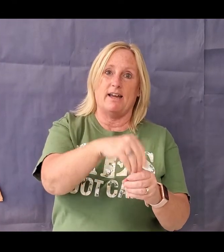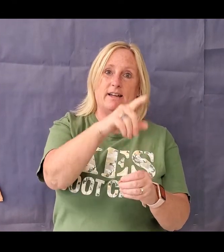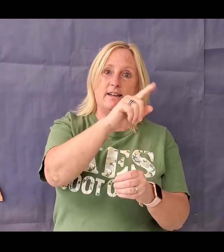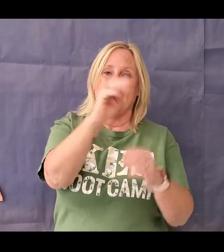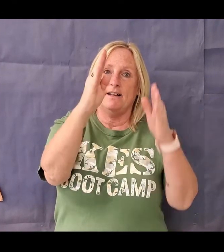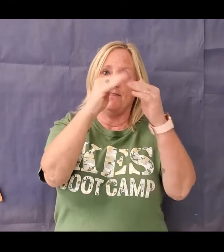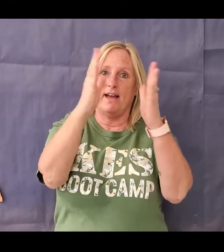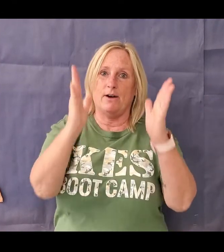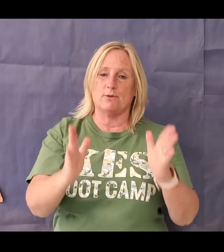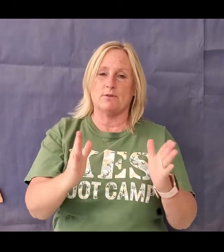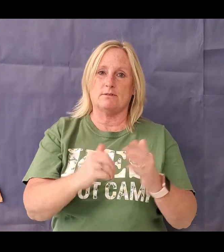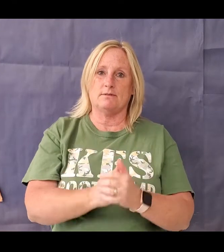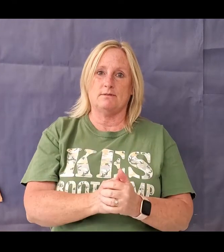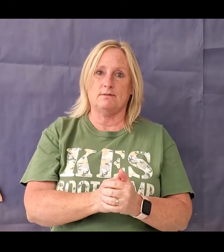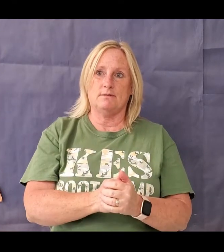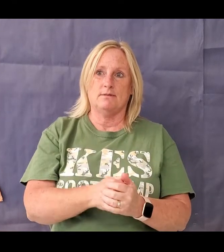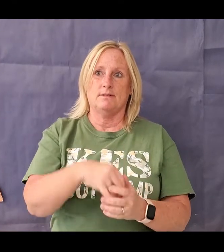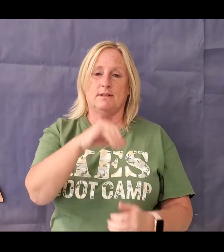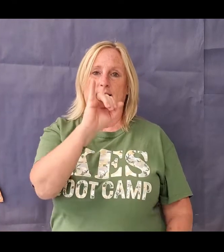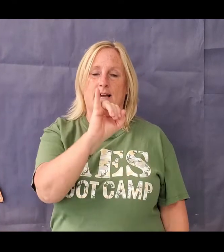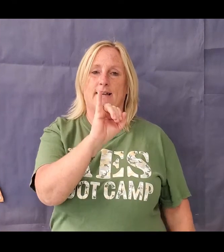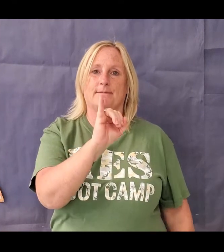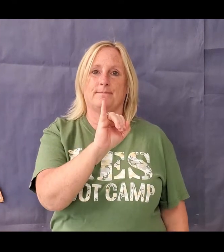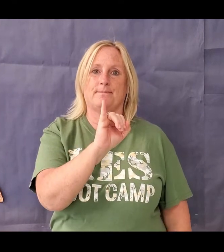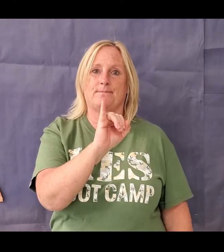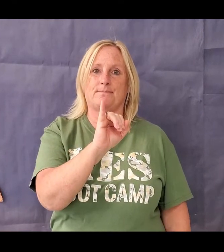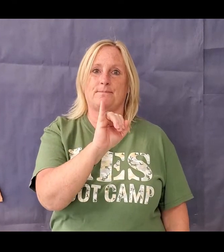inside the house. I.